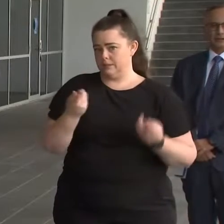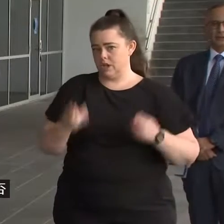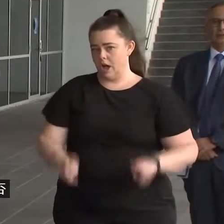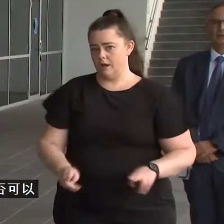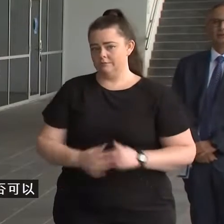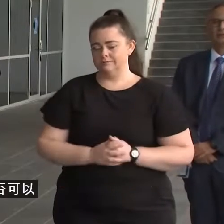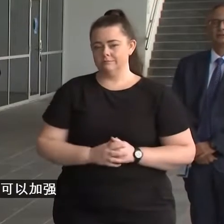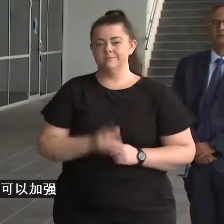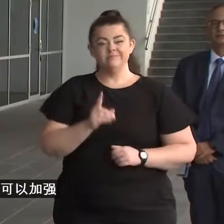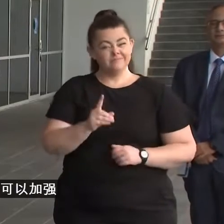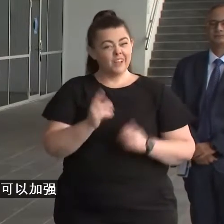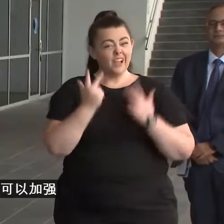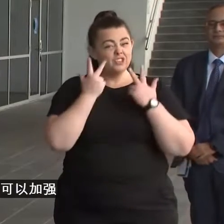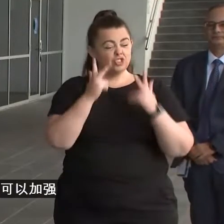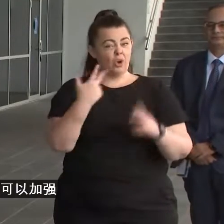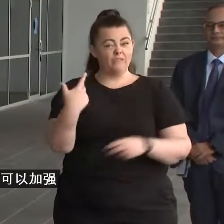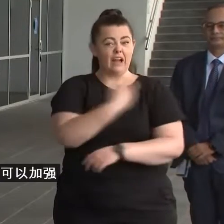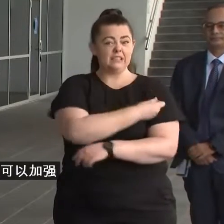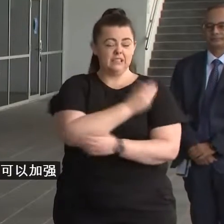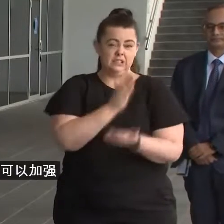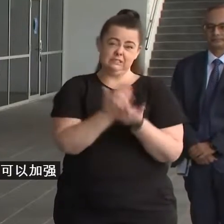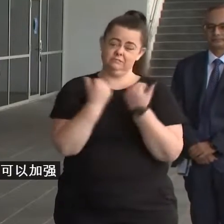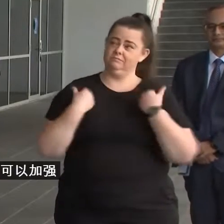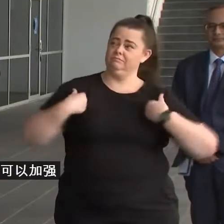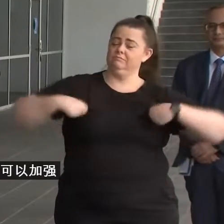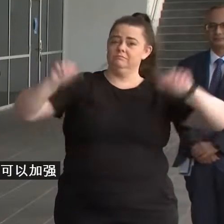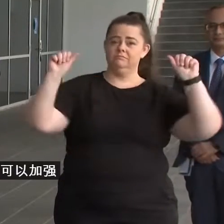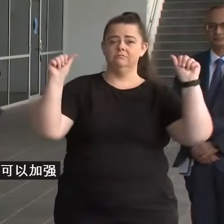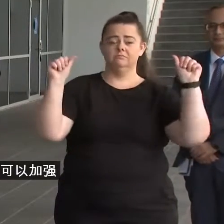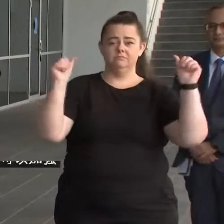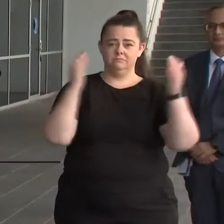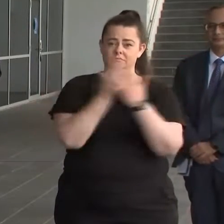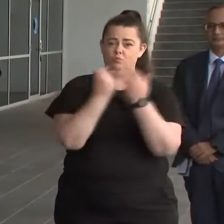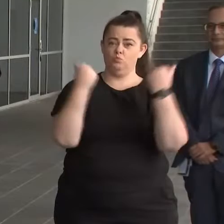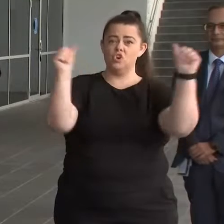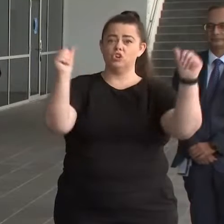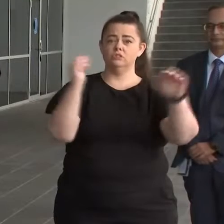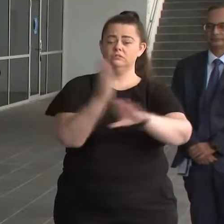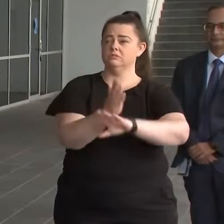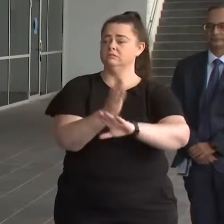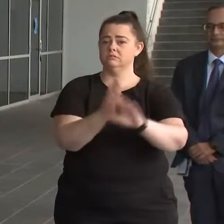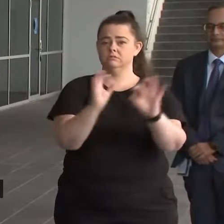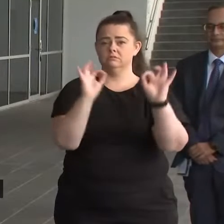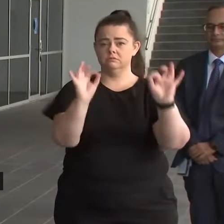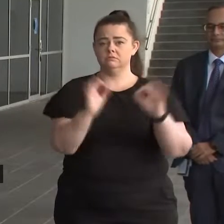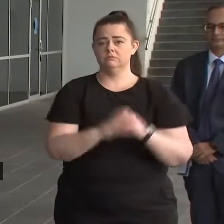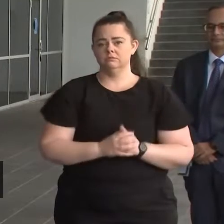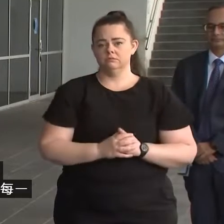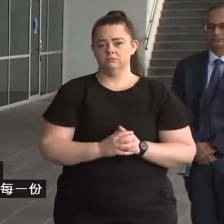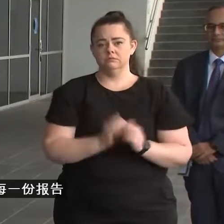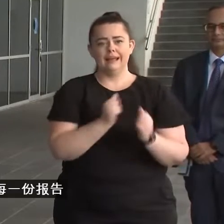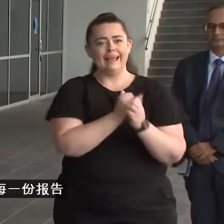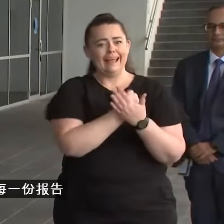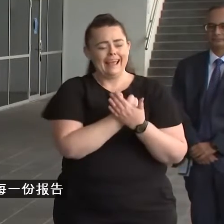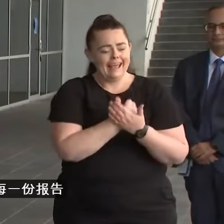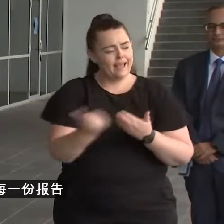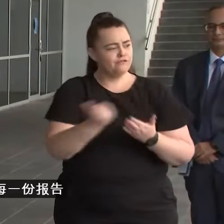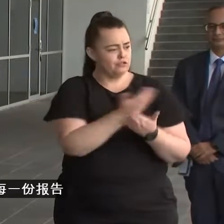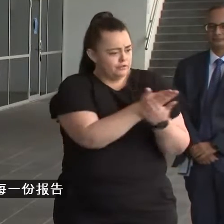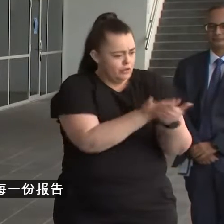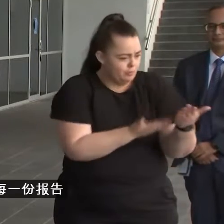work. And can I just reinforce everything that the literature is throwing up, every report that is published, every